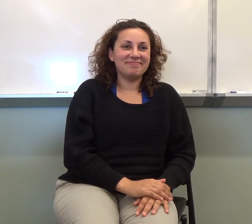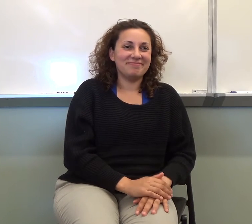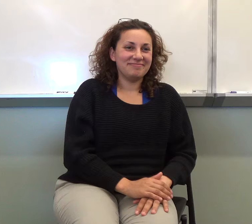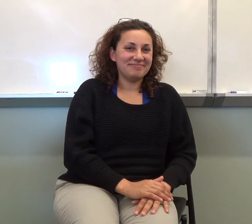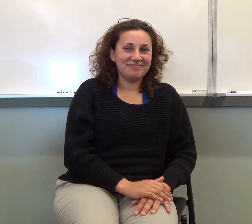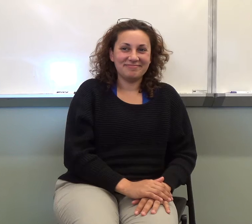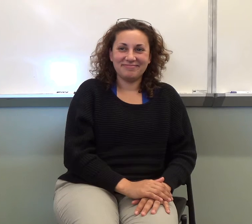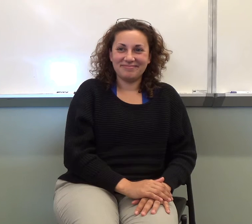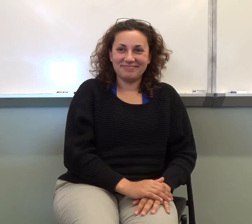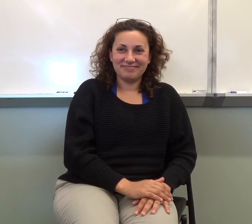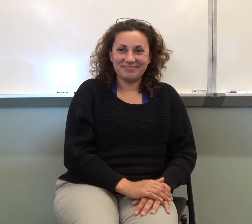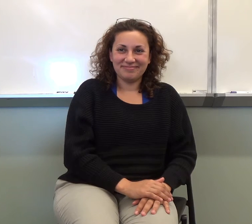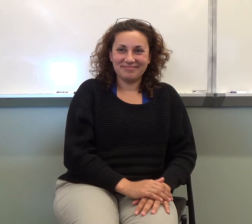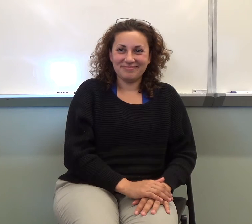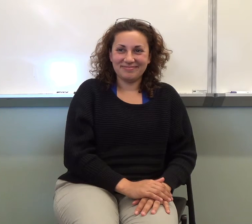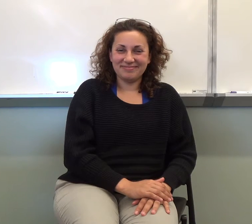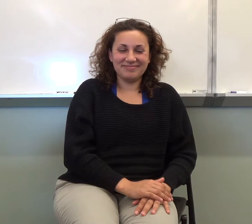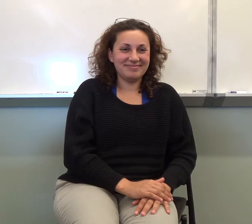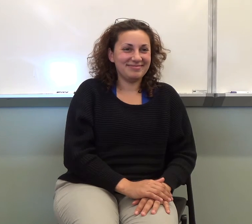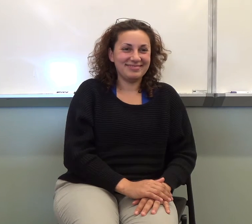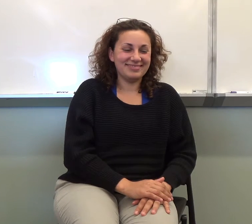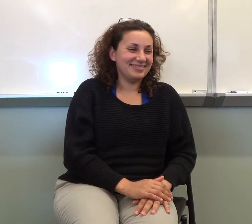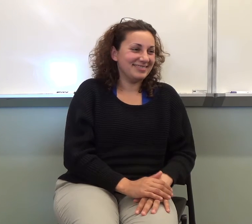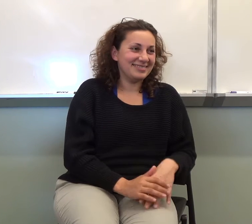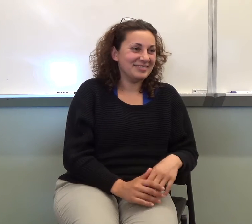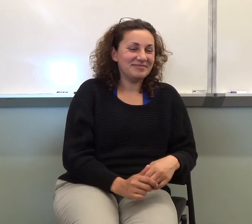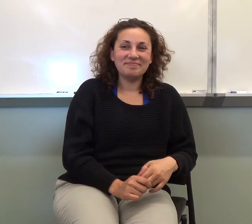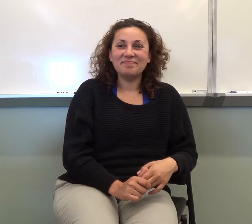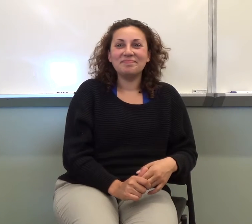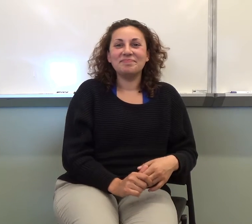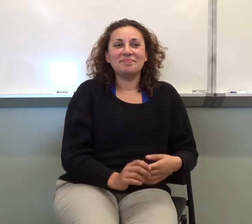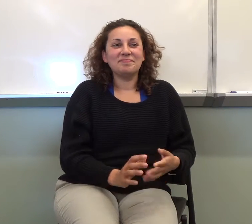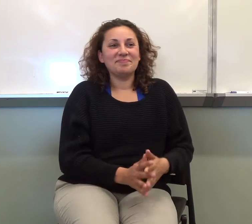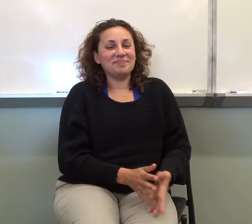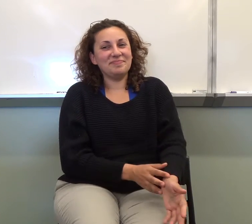In other words, what I'm saying is you have to really like this stuff to go into it, because most people just say,